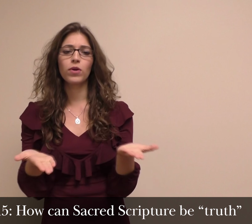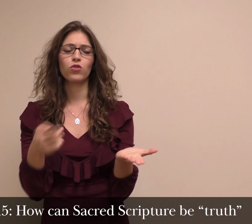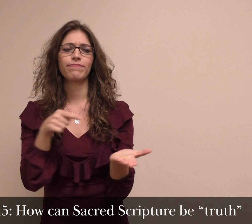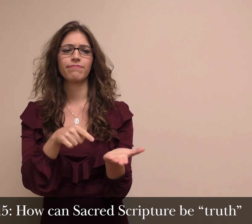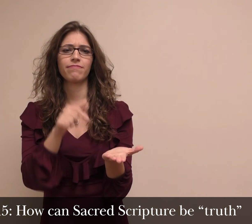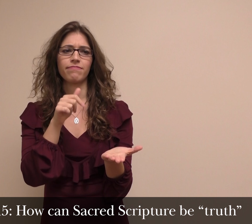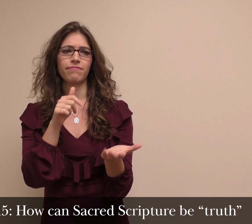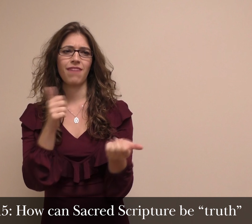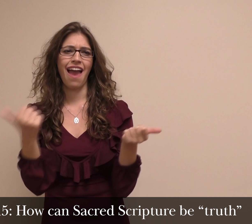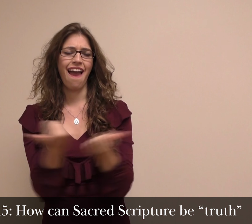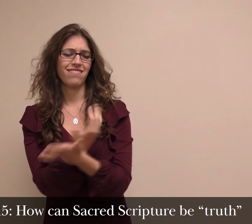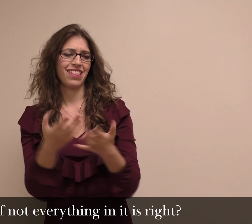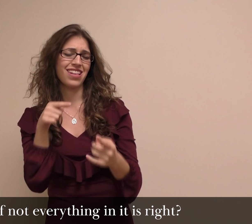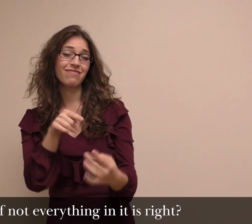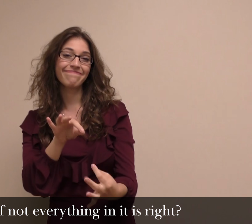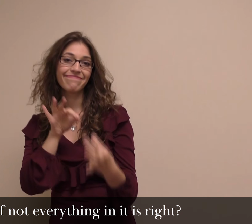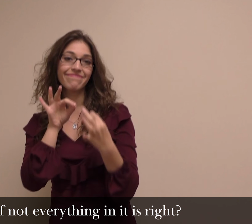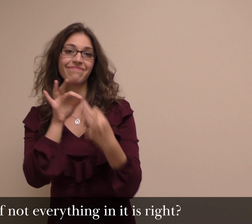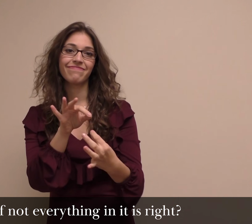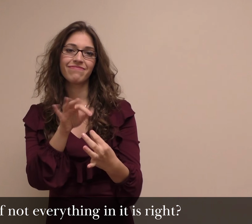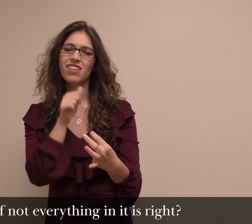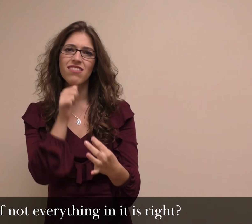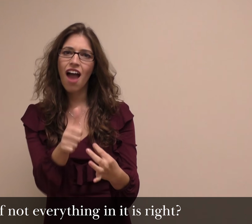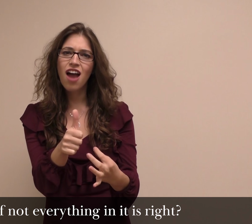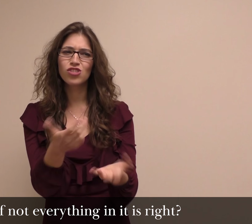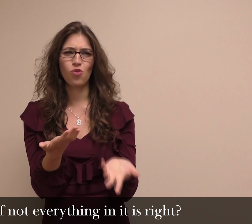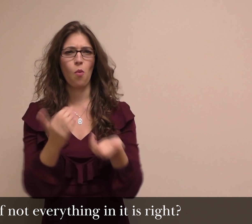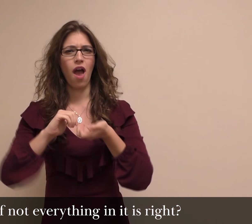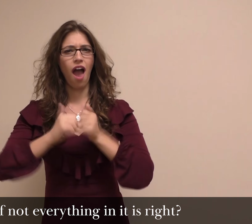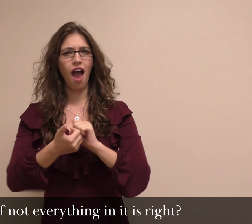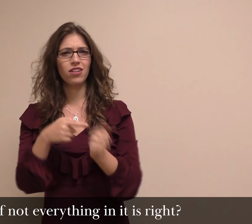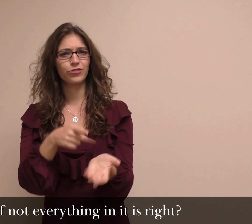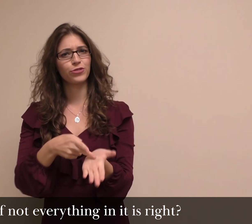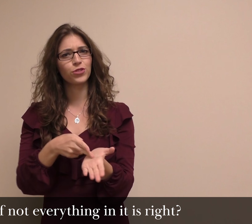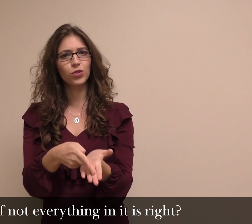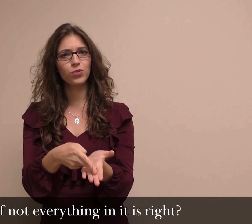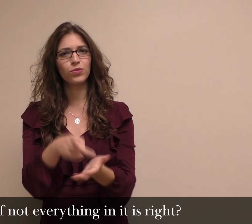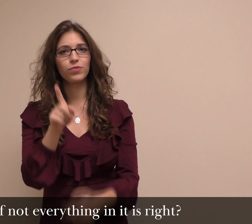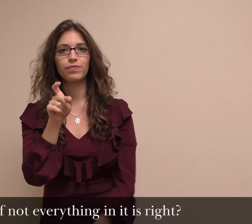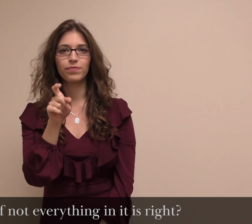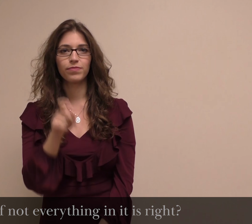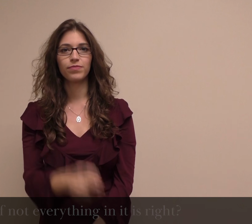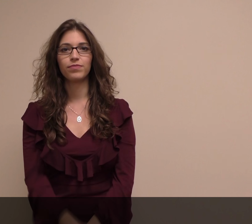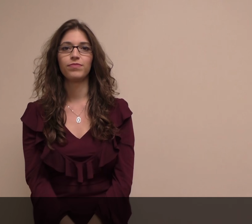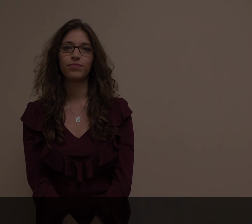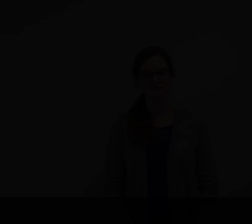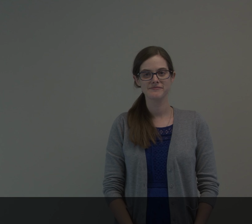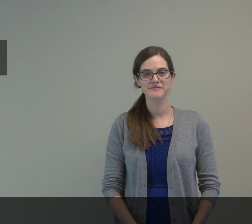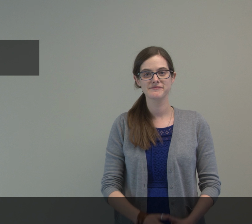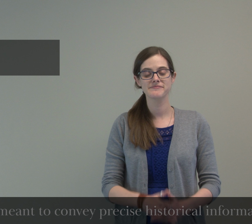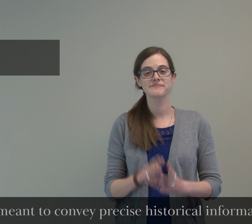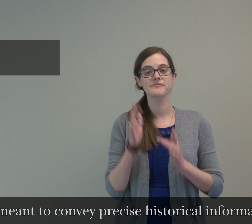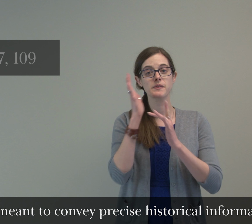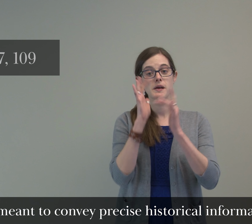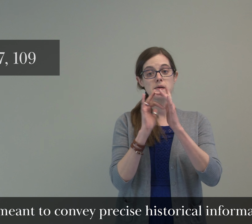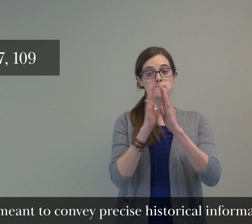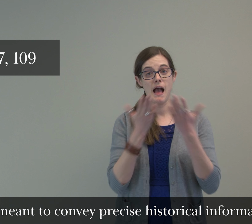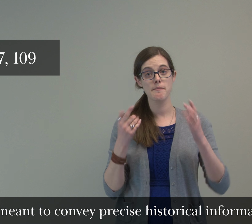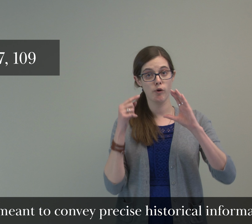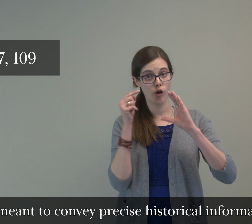Bible is